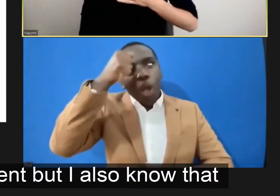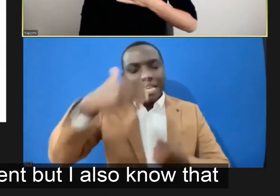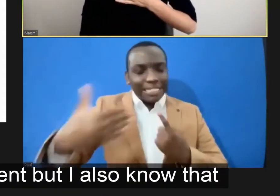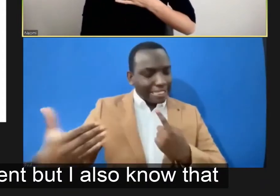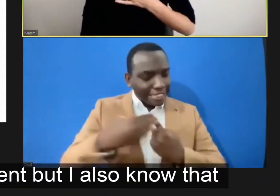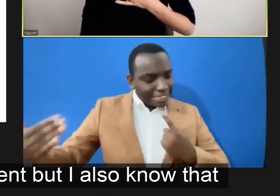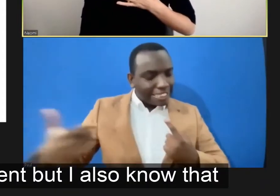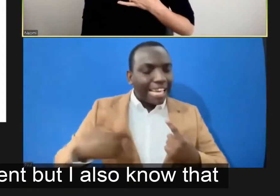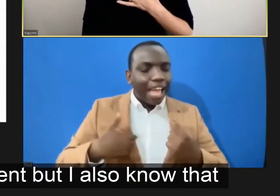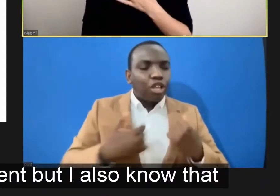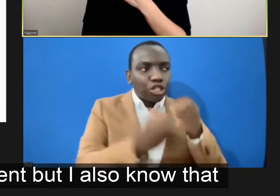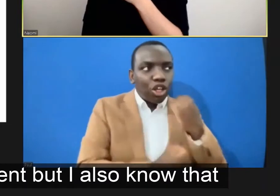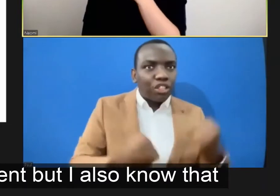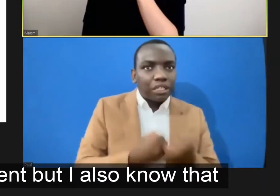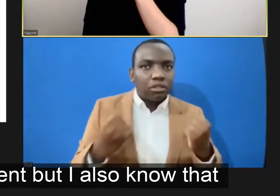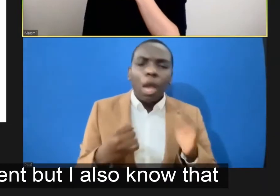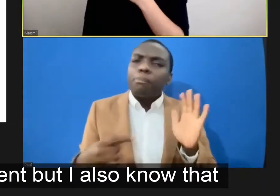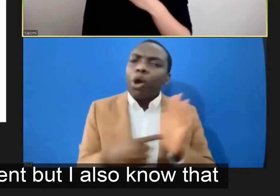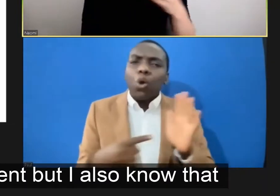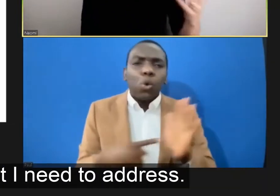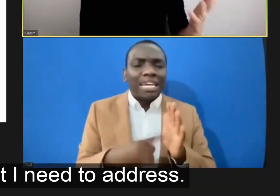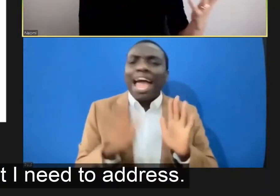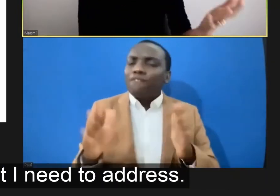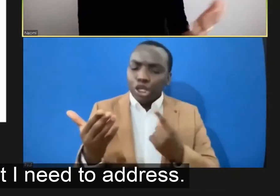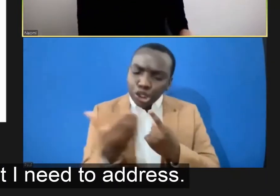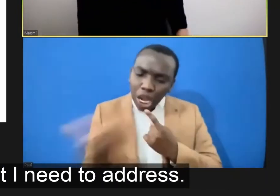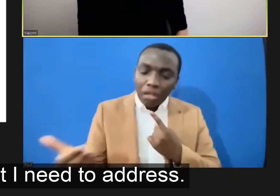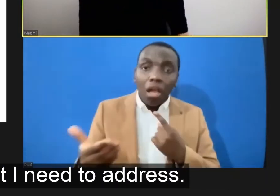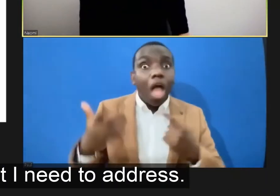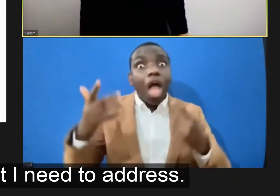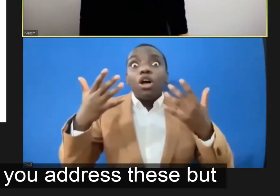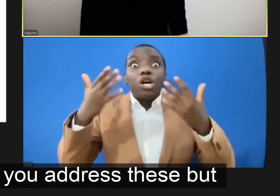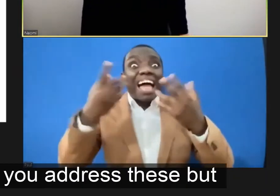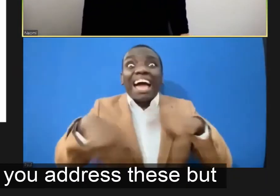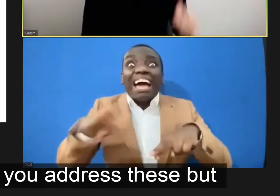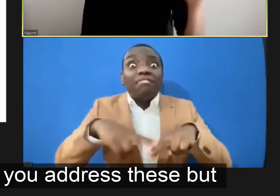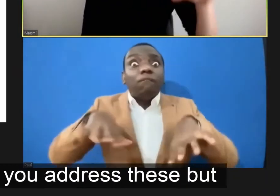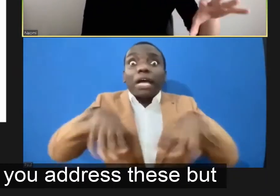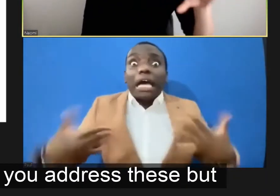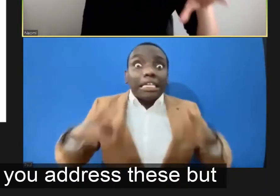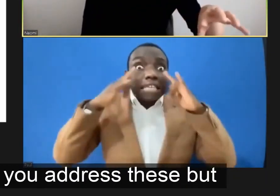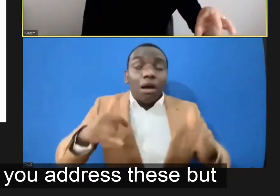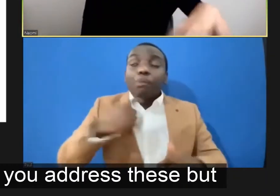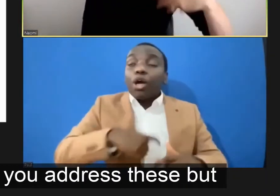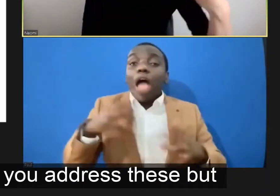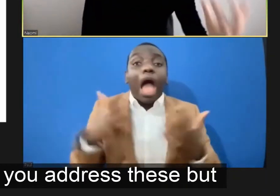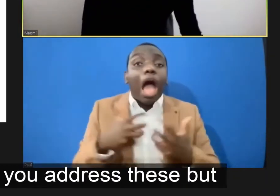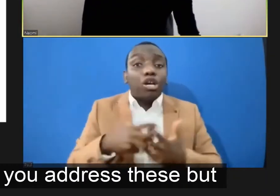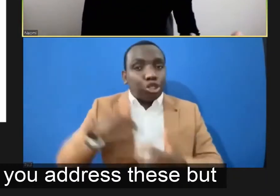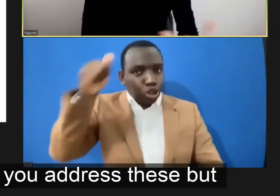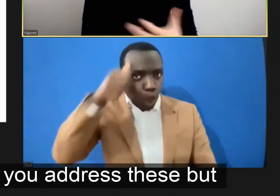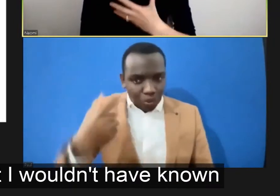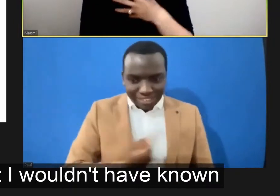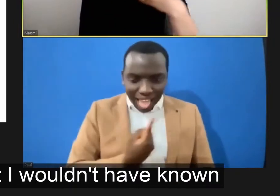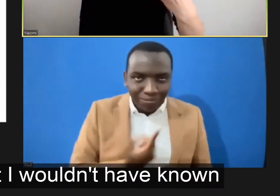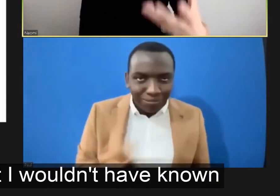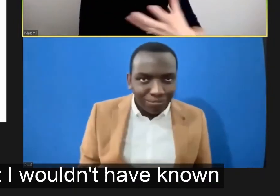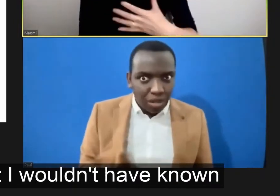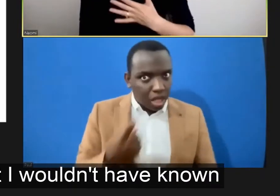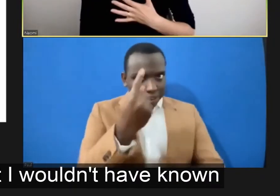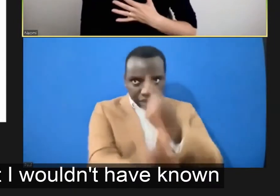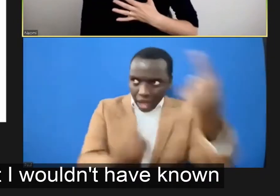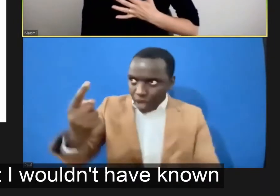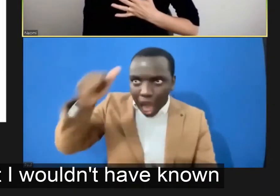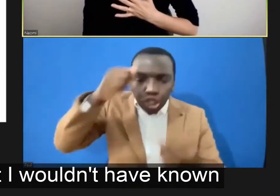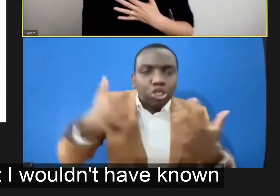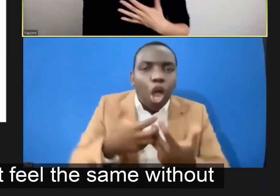I'm quite confident, but I also know that I have weaknesses that I need to address. And it's very important that you address these, but without the personality